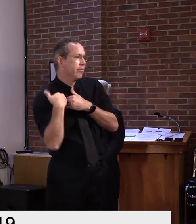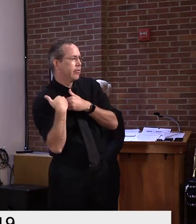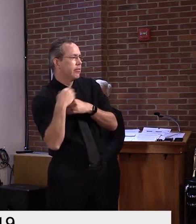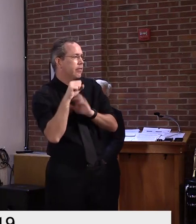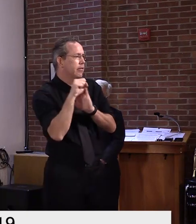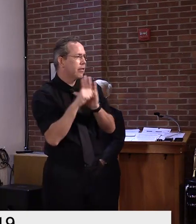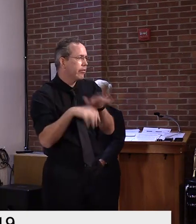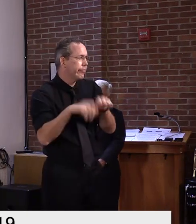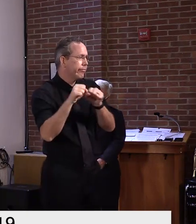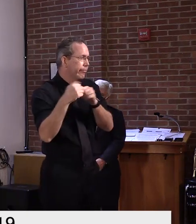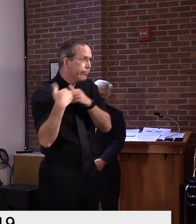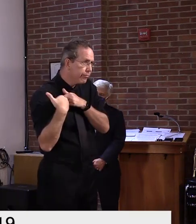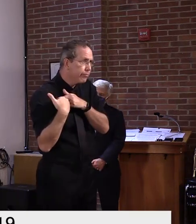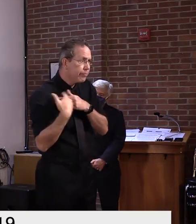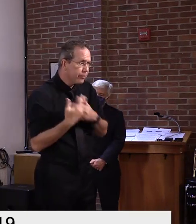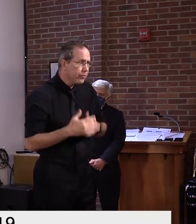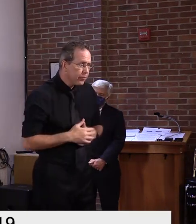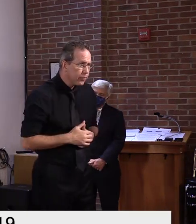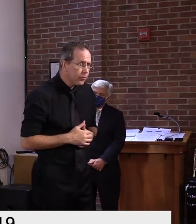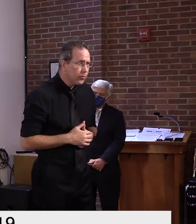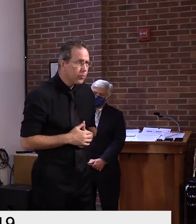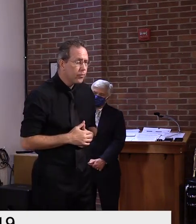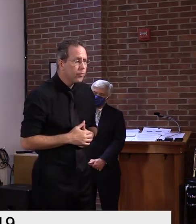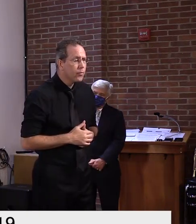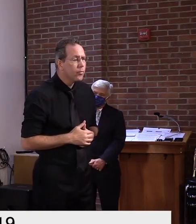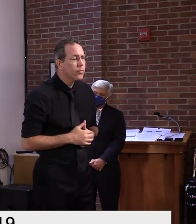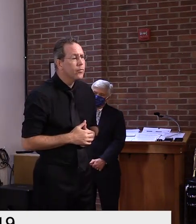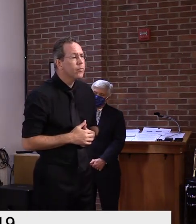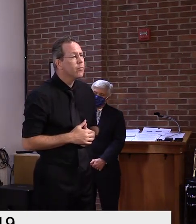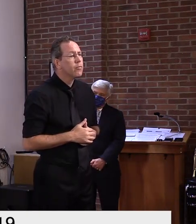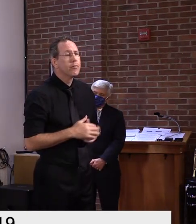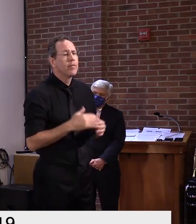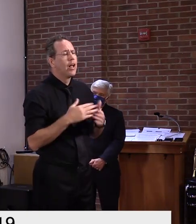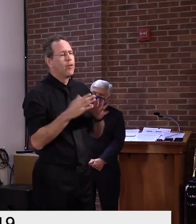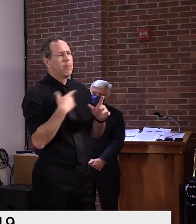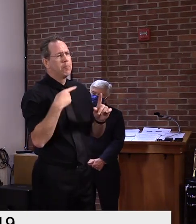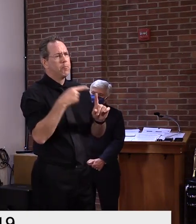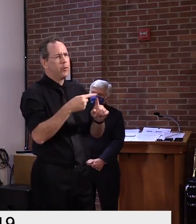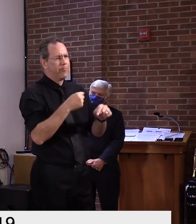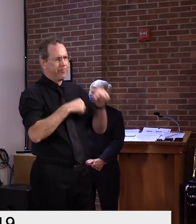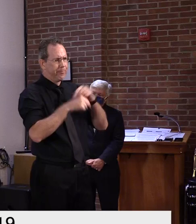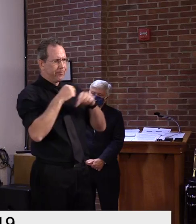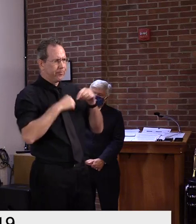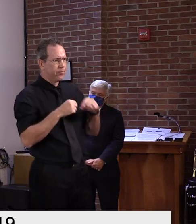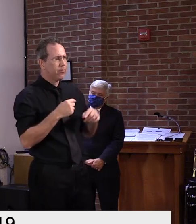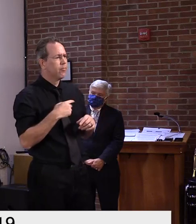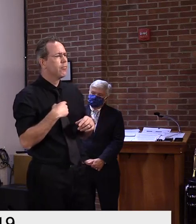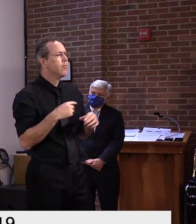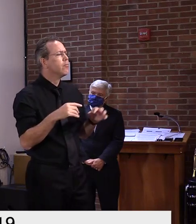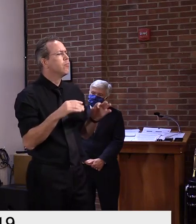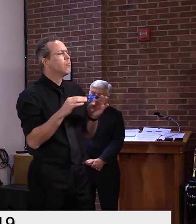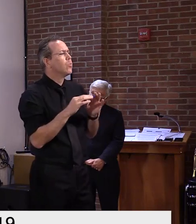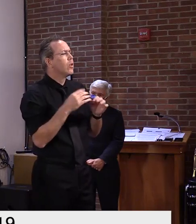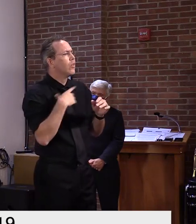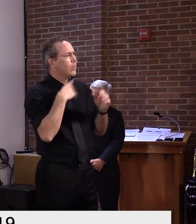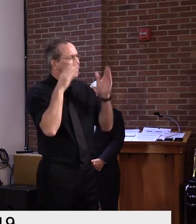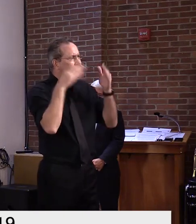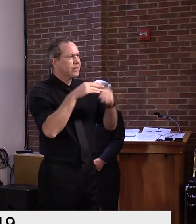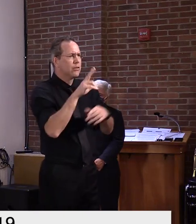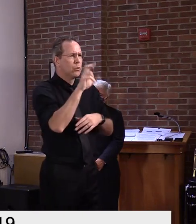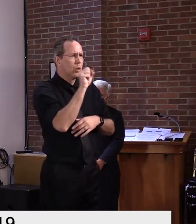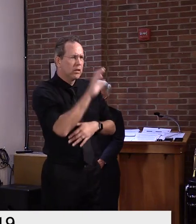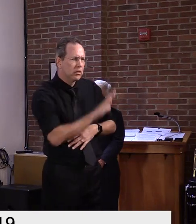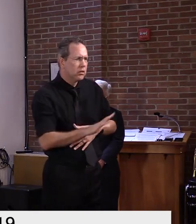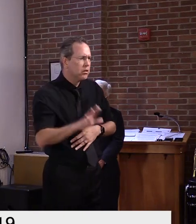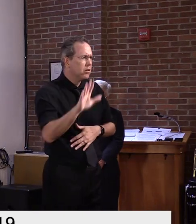I do want to emphasize, when I was talking about the need for more investment as a country in this,